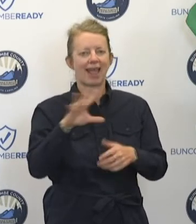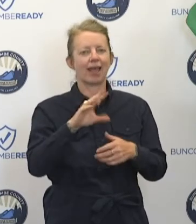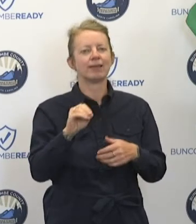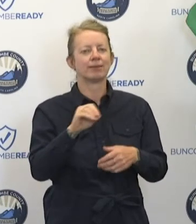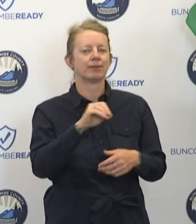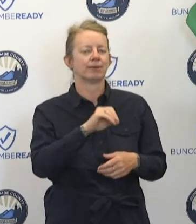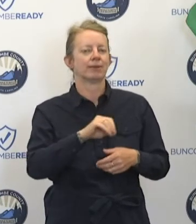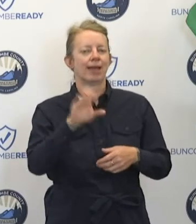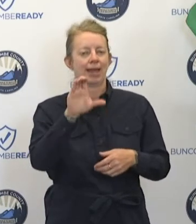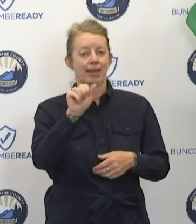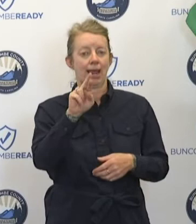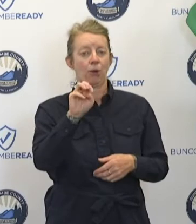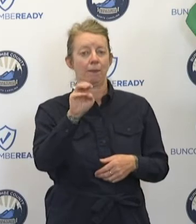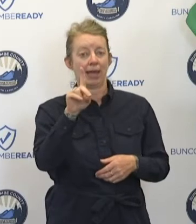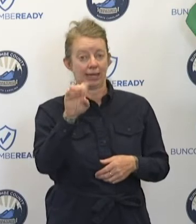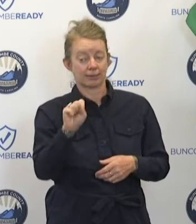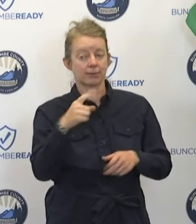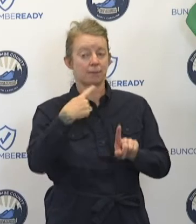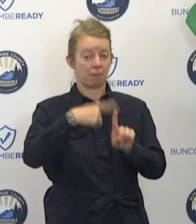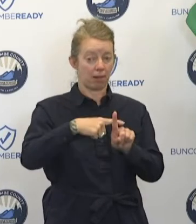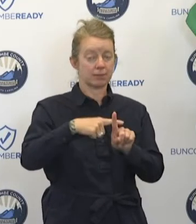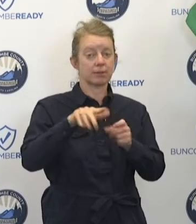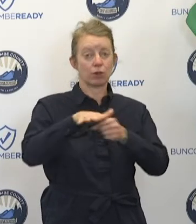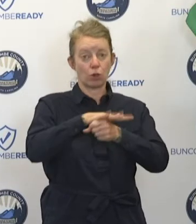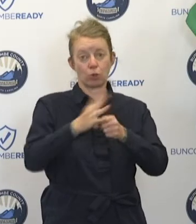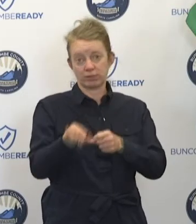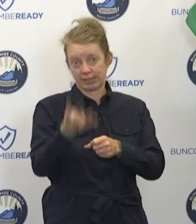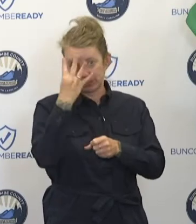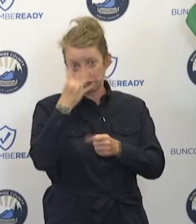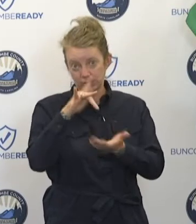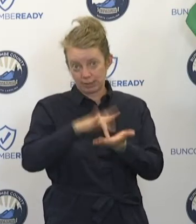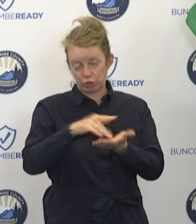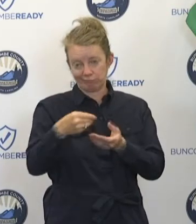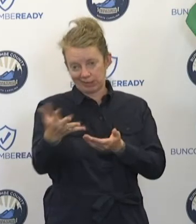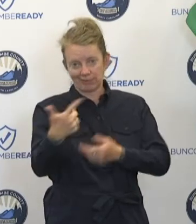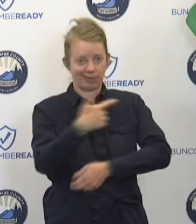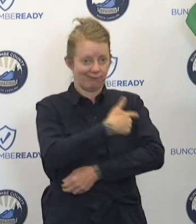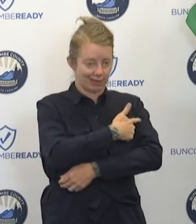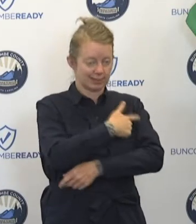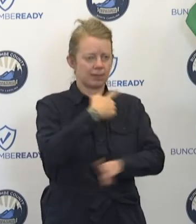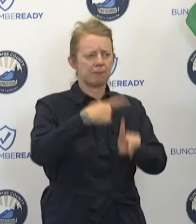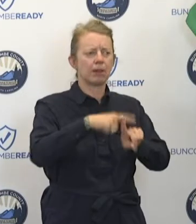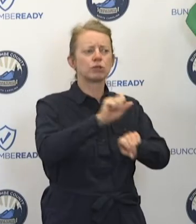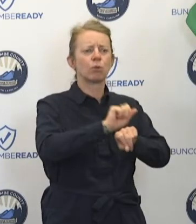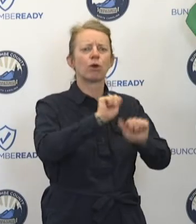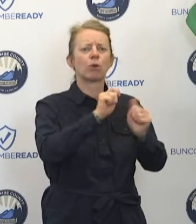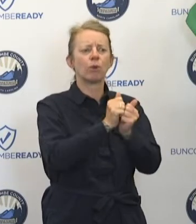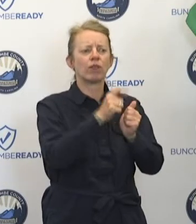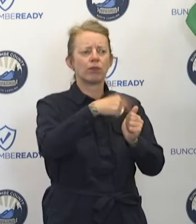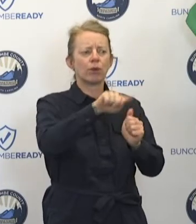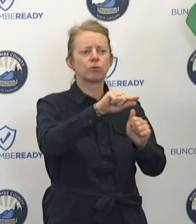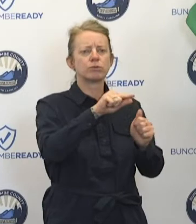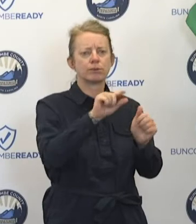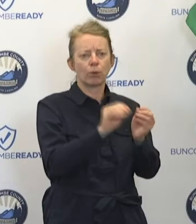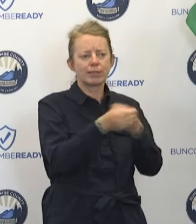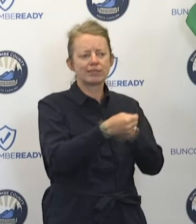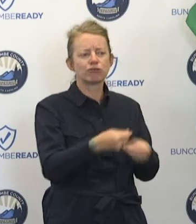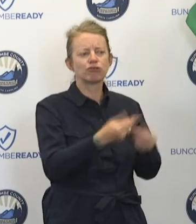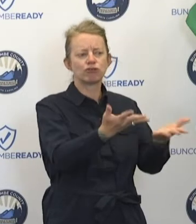provided vaccine in the local detention center and in partnership with organizations who serve the unhoused